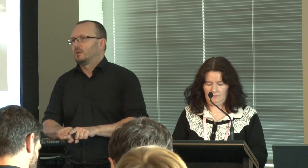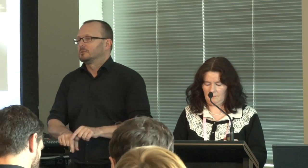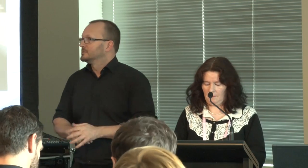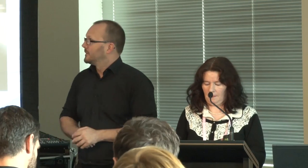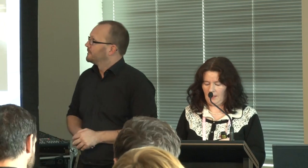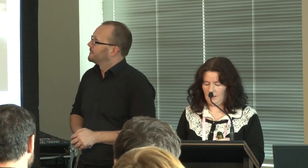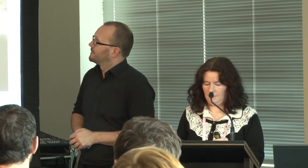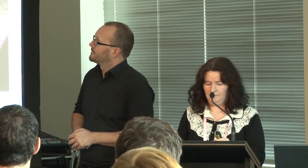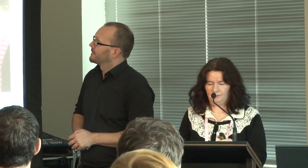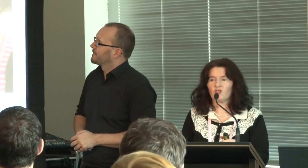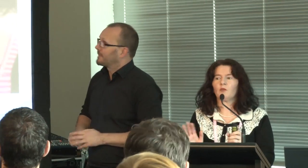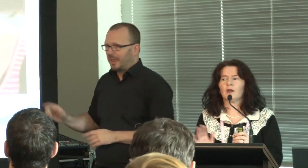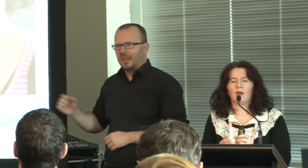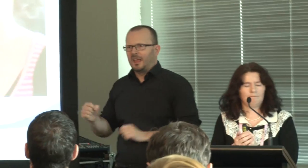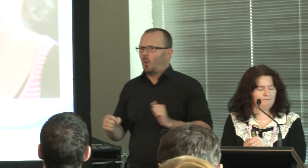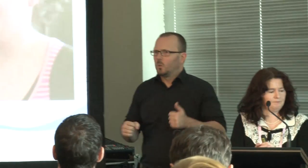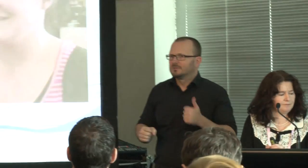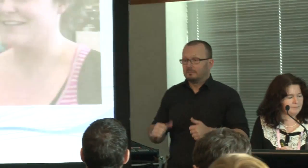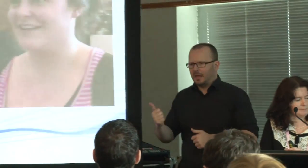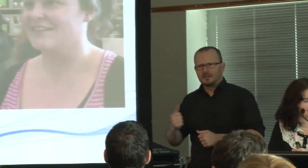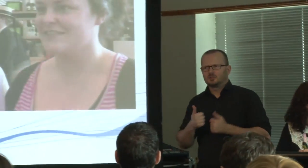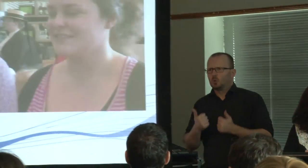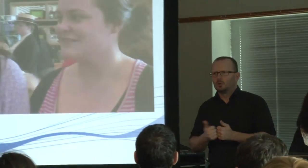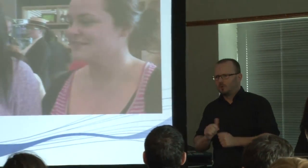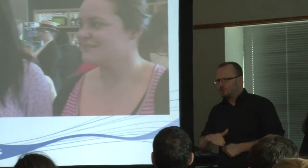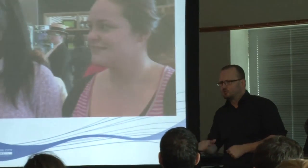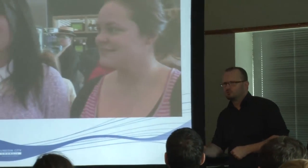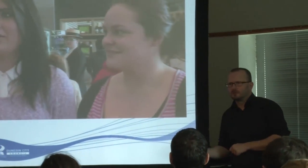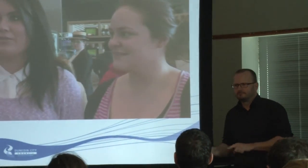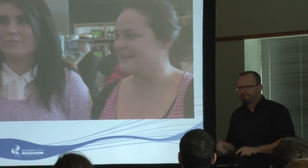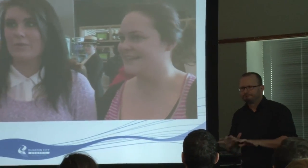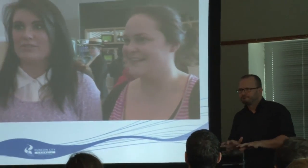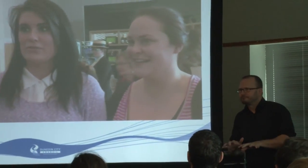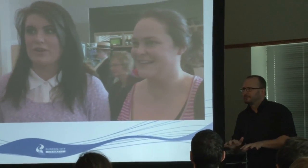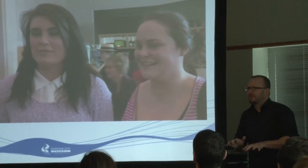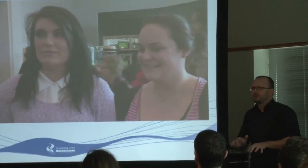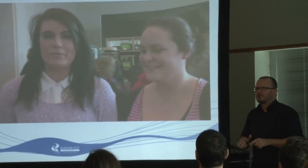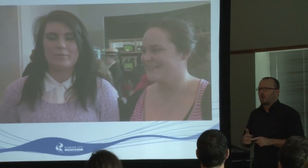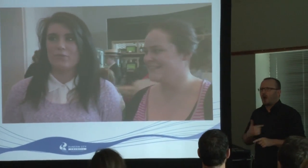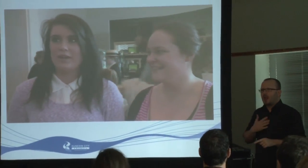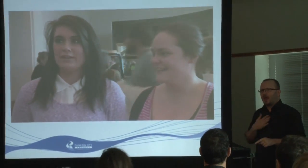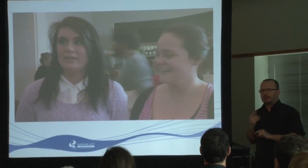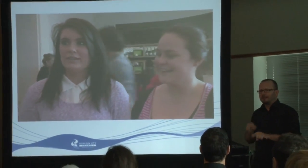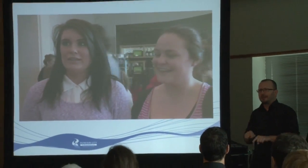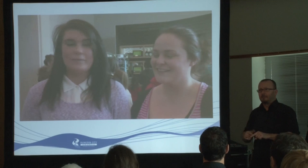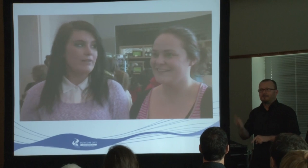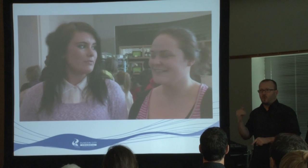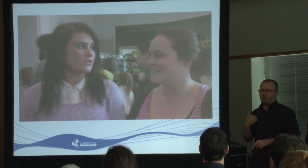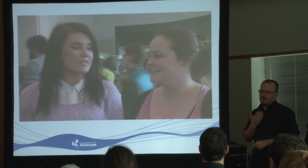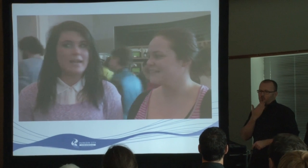That's awesome. Yeah, was a lot cooler than when we were kids. Yeah. I used to hate coming here on the primary school trip, so it was pretty boring.